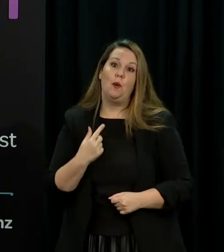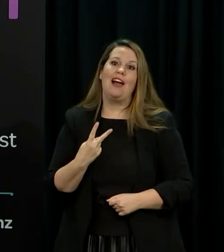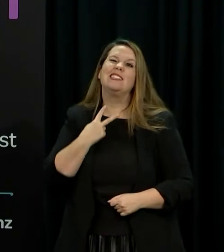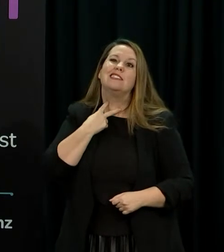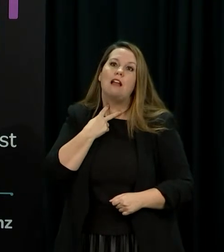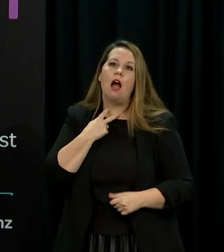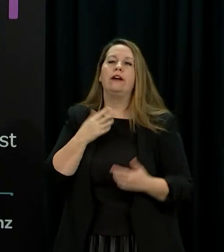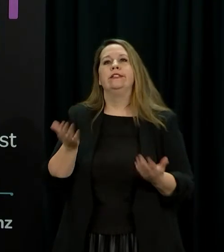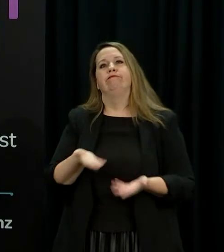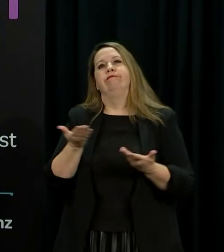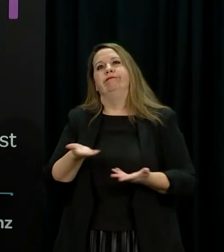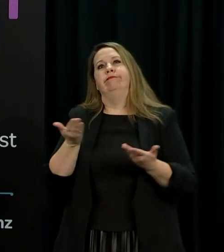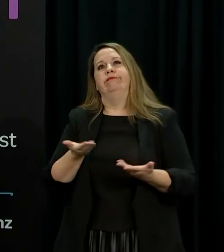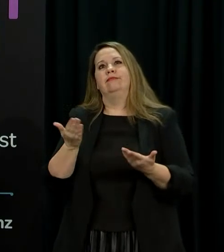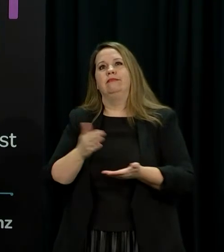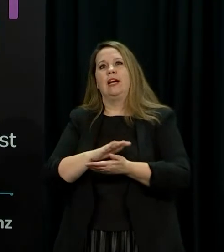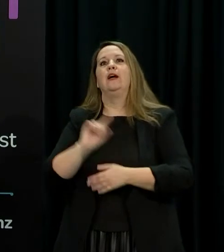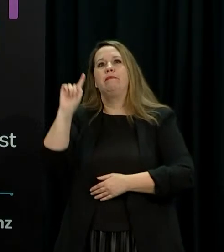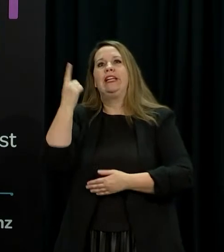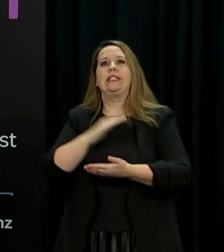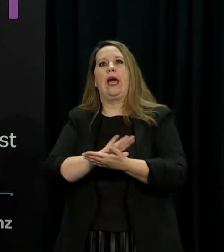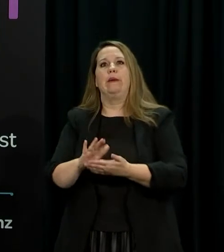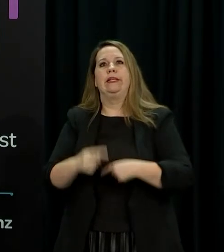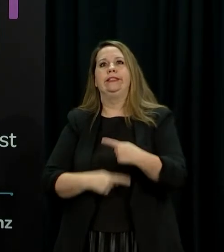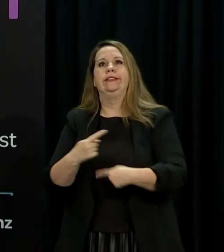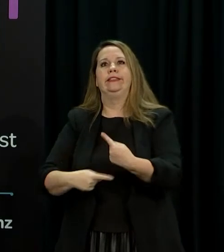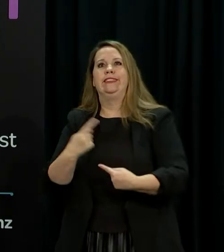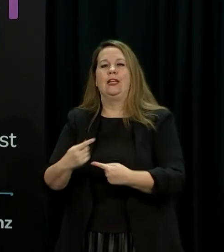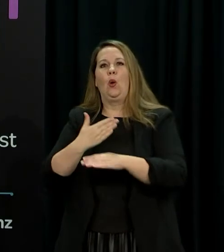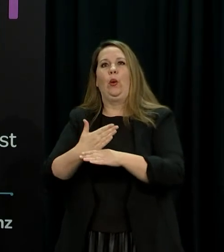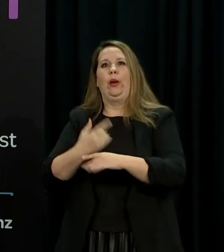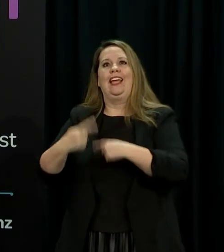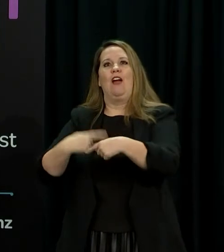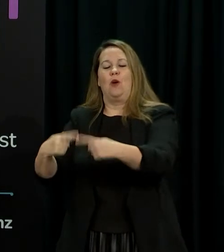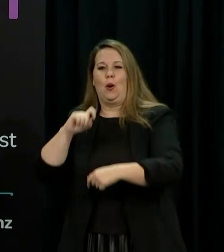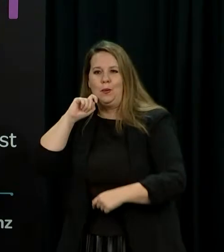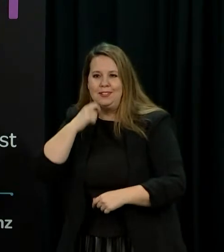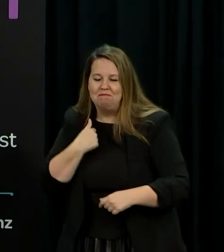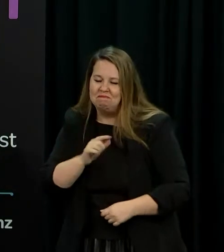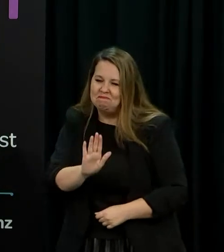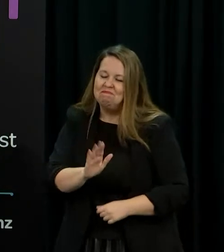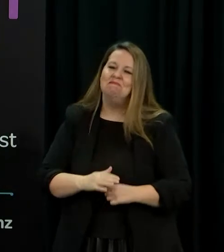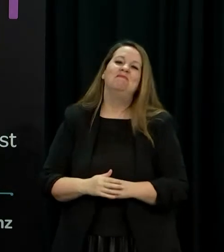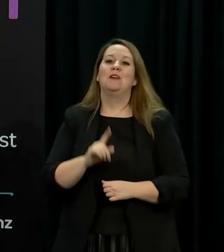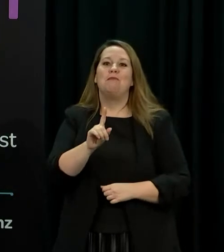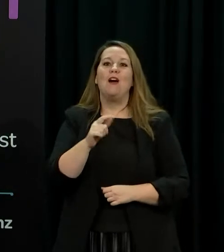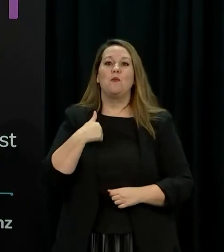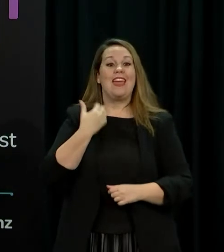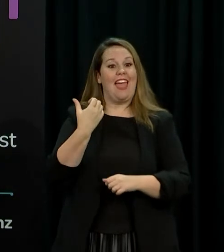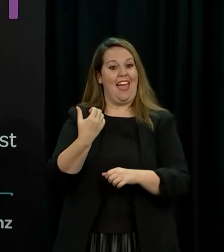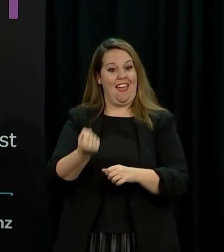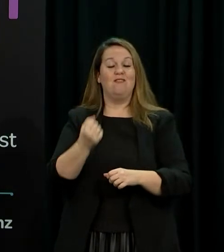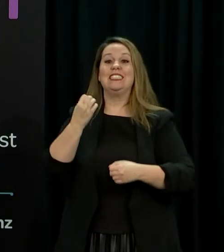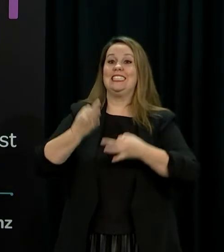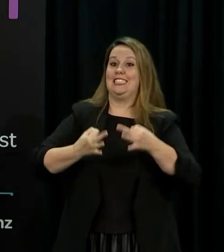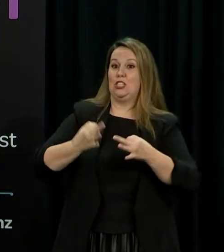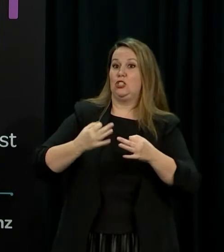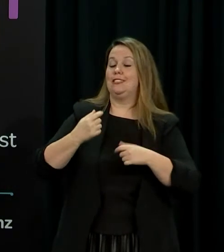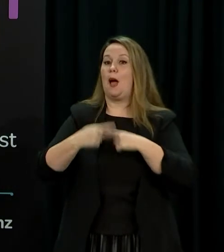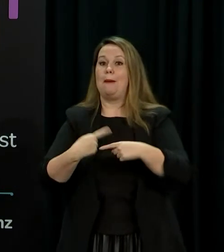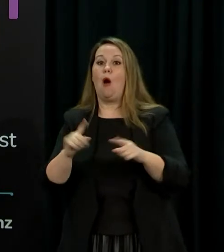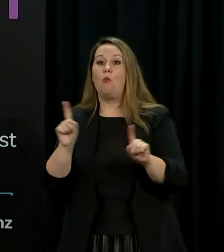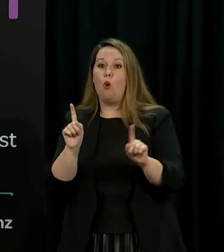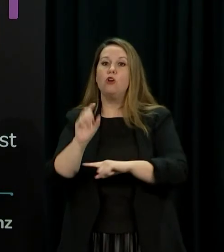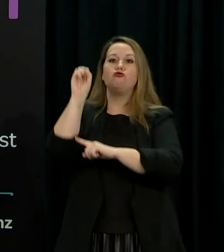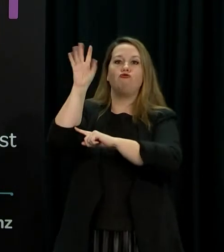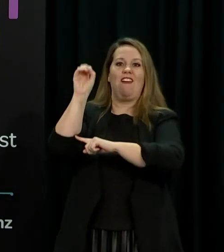on this pandemic, and there are still some strategic decisions that government needs to take. Obviously, we've got decisions around the traffic light framework coming up.